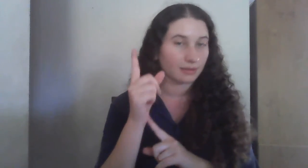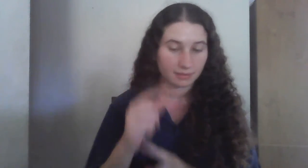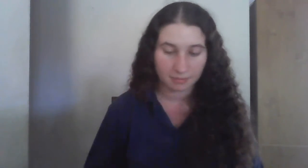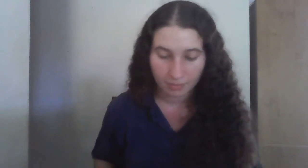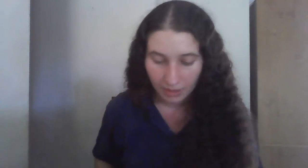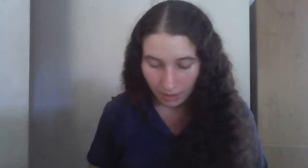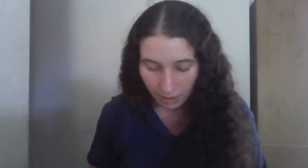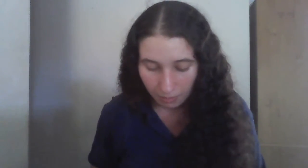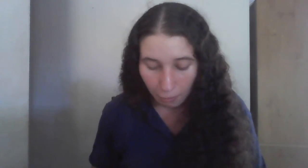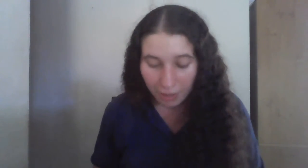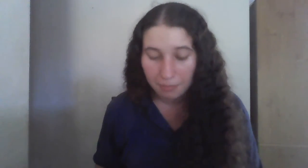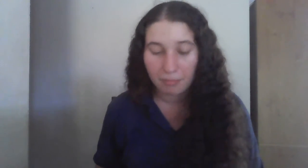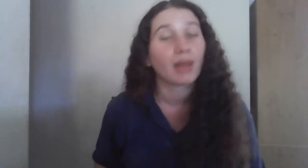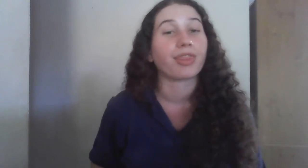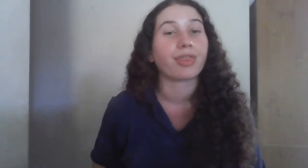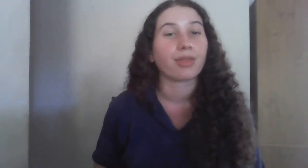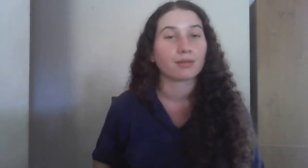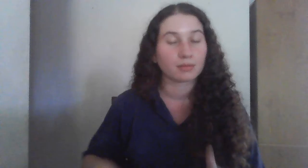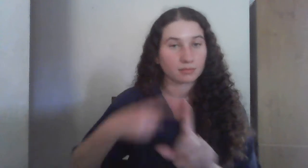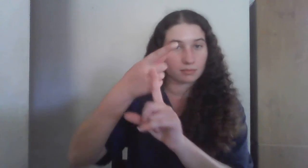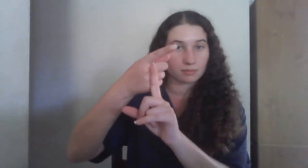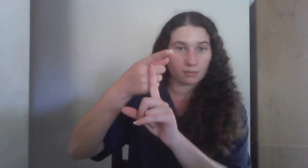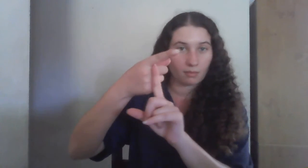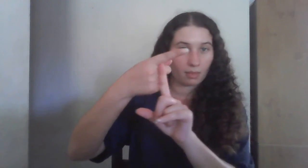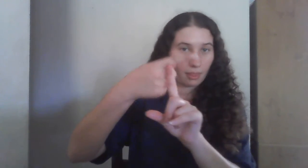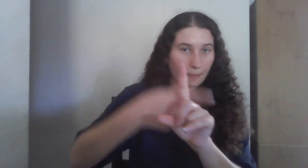this. 1 month.